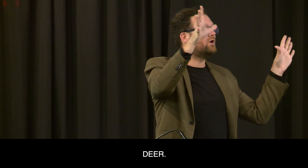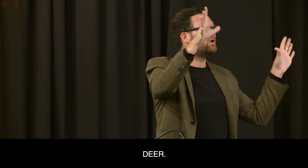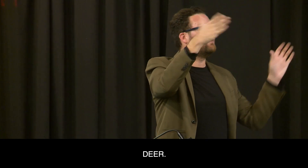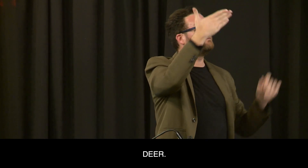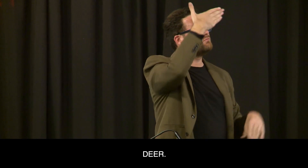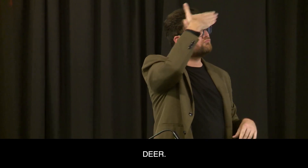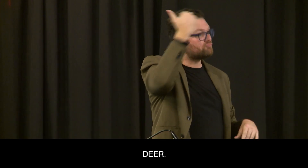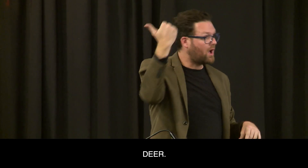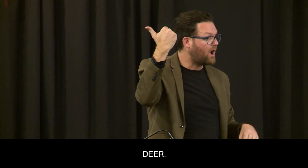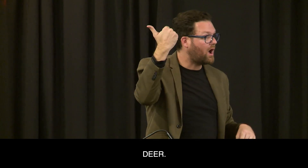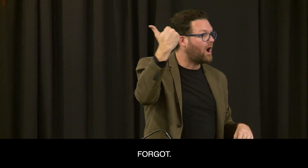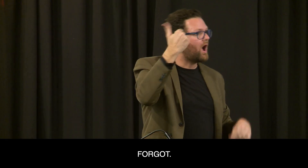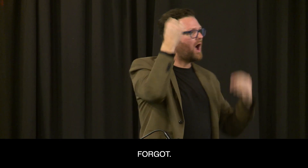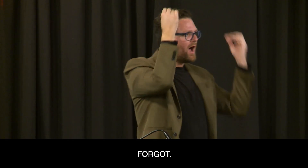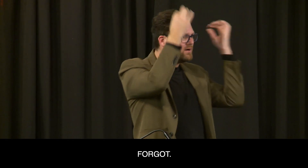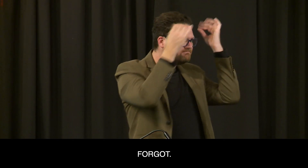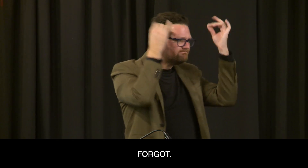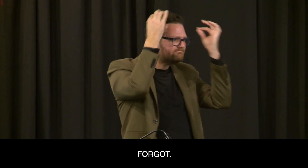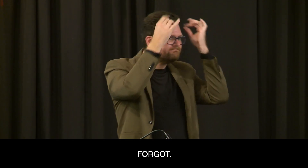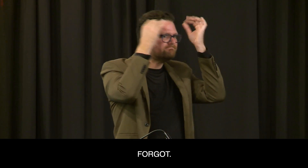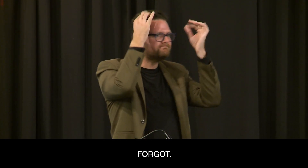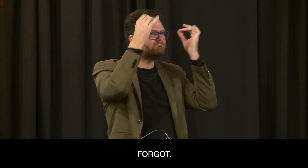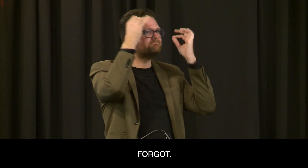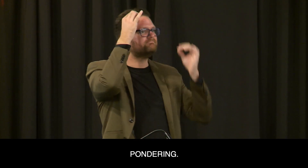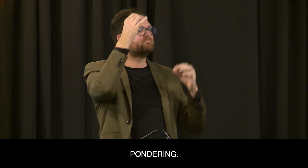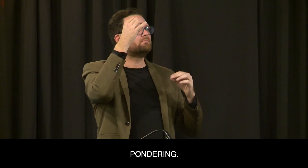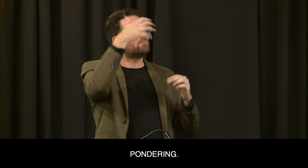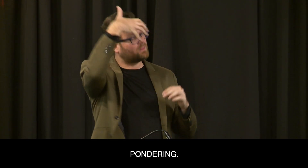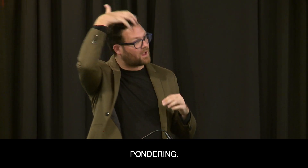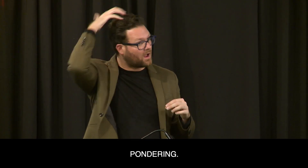deer, forgot, pondering,